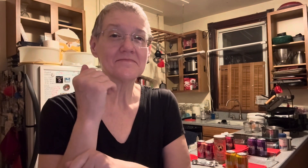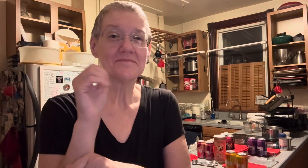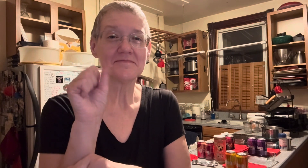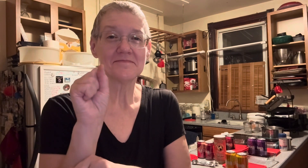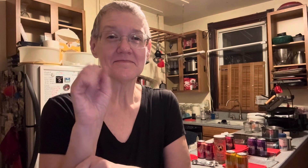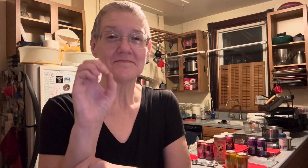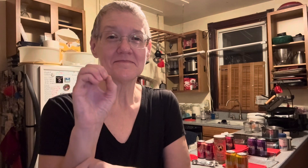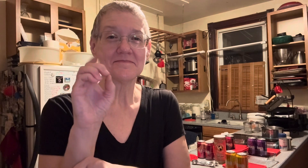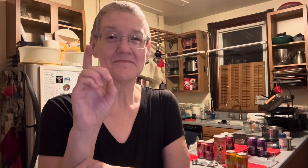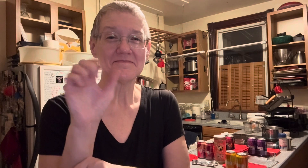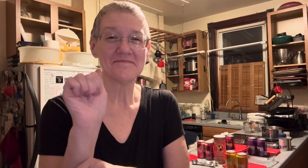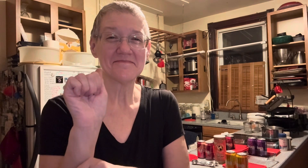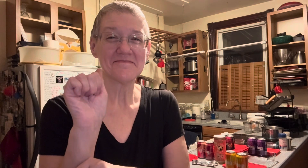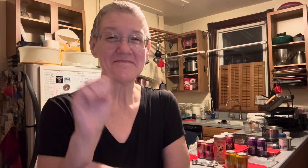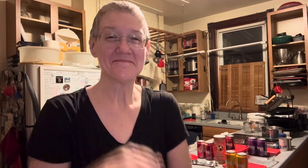It's sweetened with Stevia.